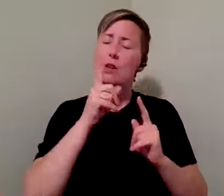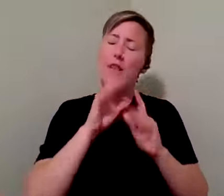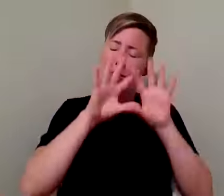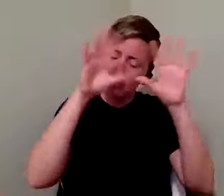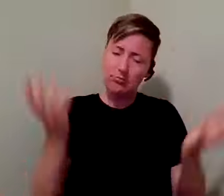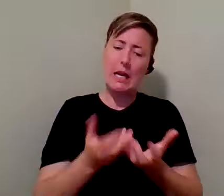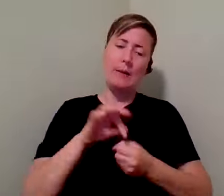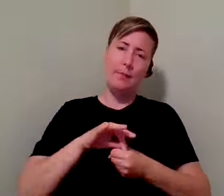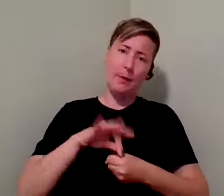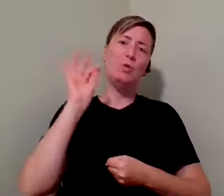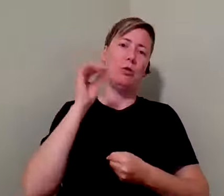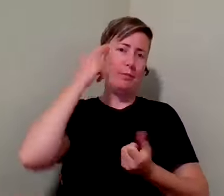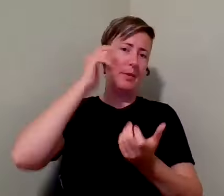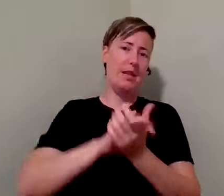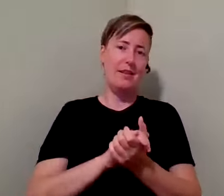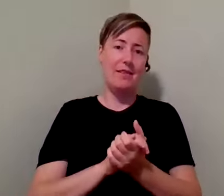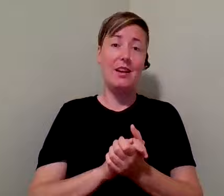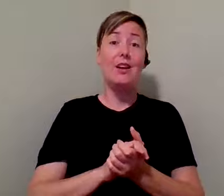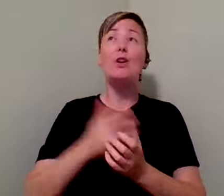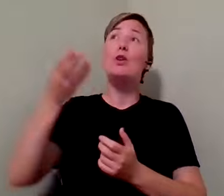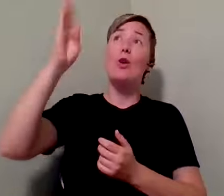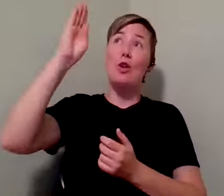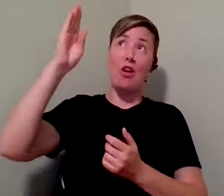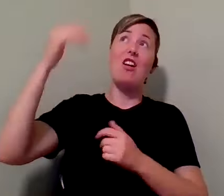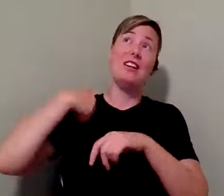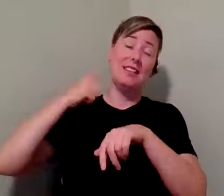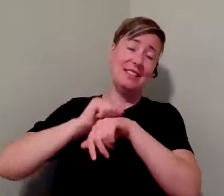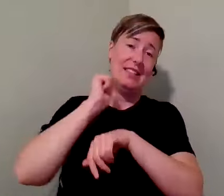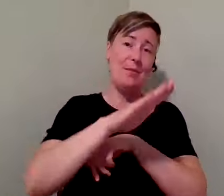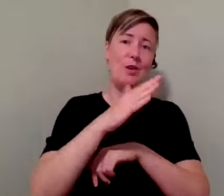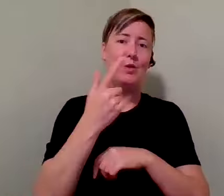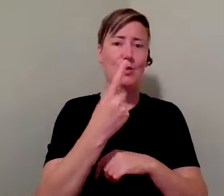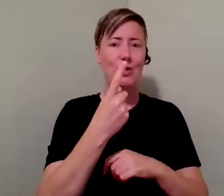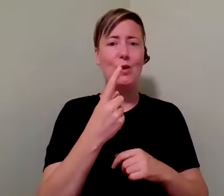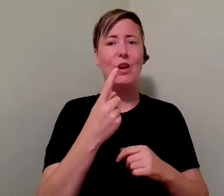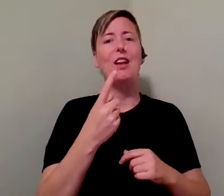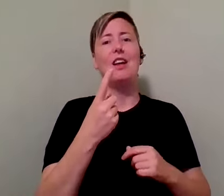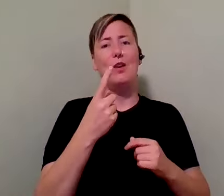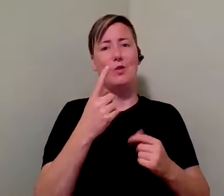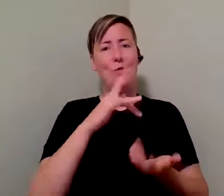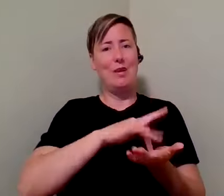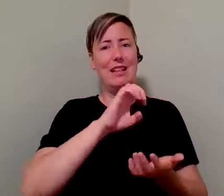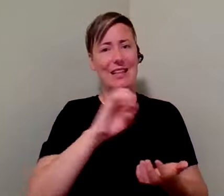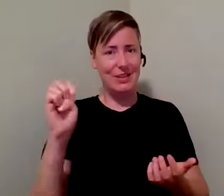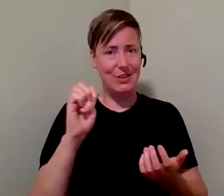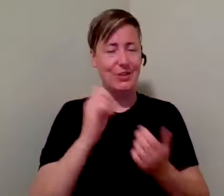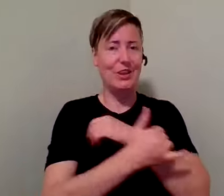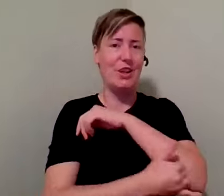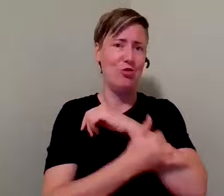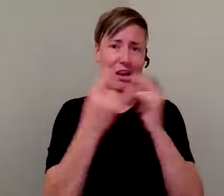off to a Middle Eastern country where alcohol was taboo. And there was another guy there who was 5 years sober.